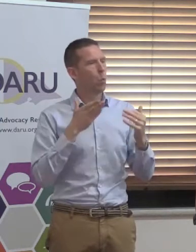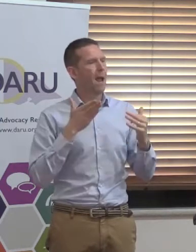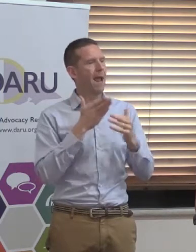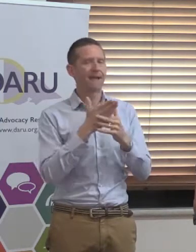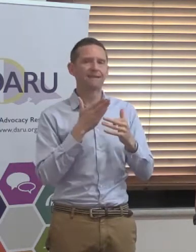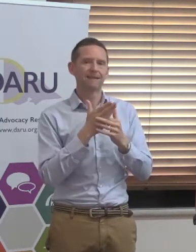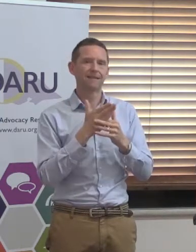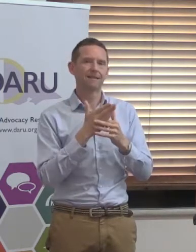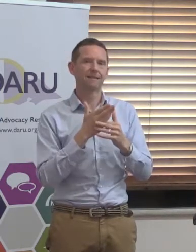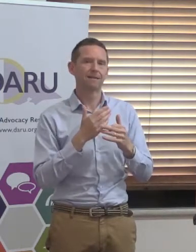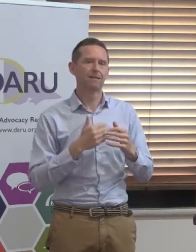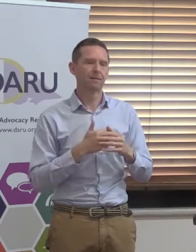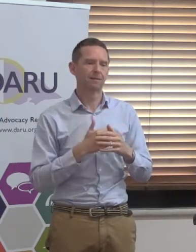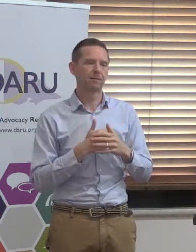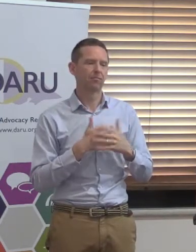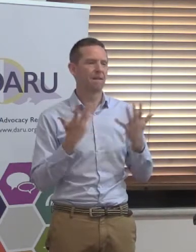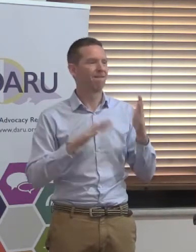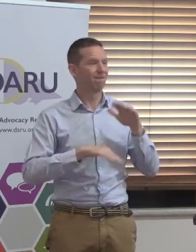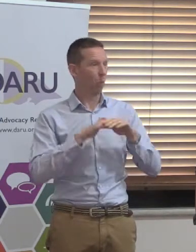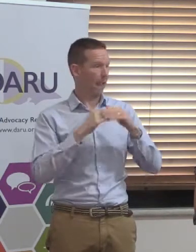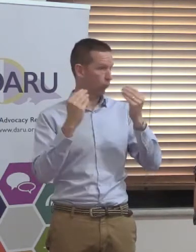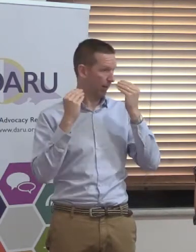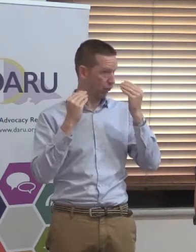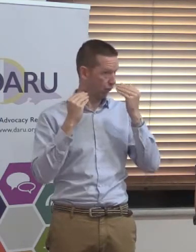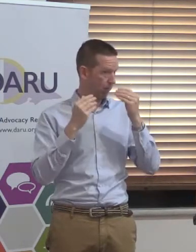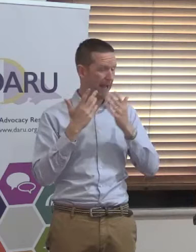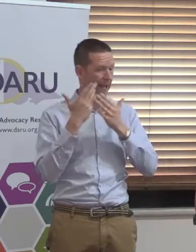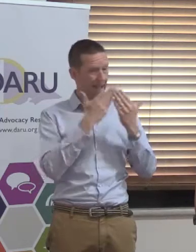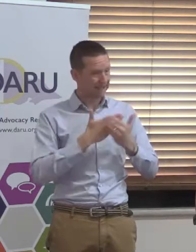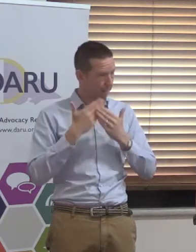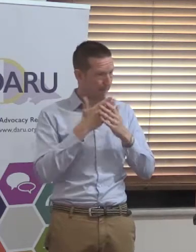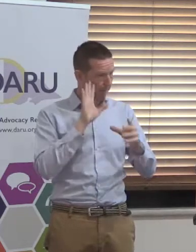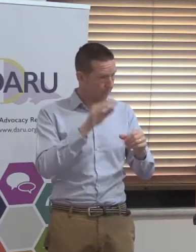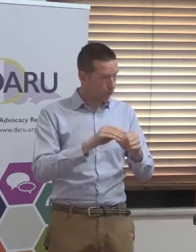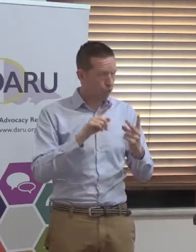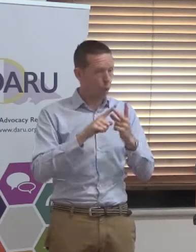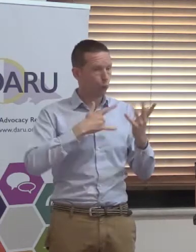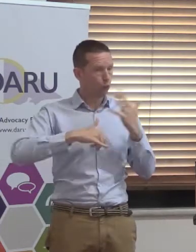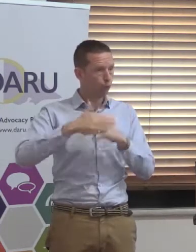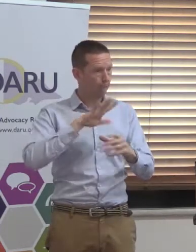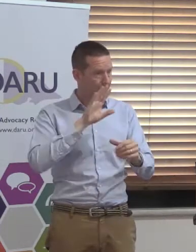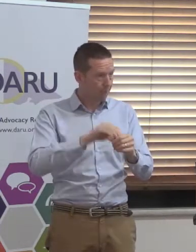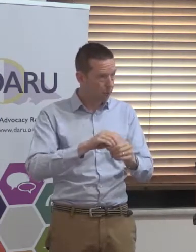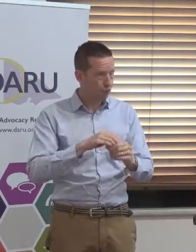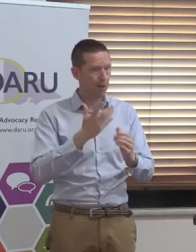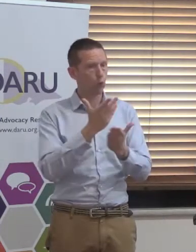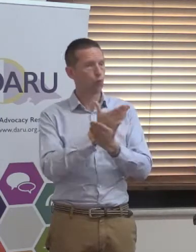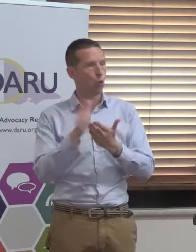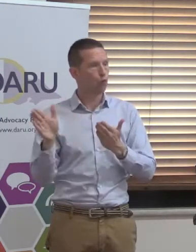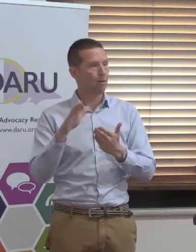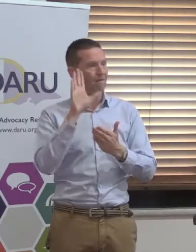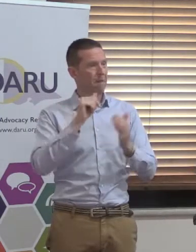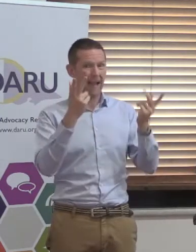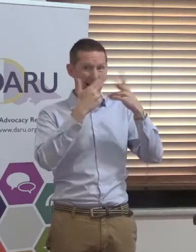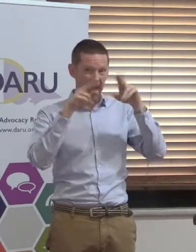accessing a full education in terms of academic participation as well as social participation, exclusion from